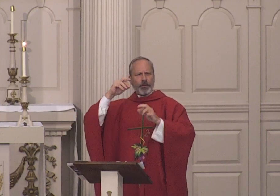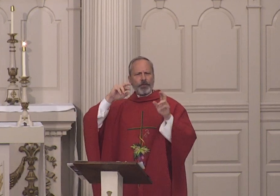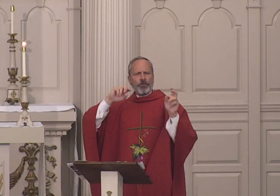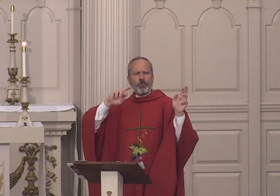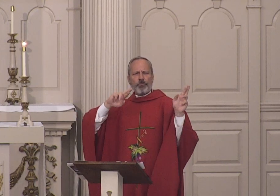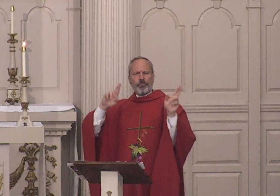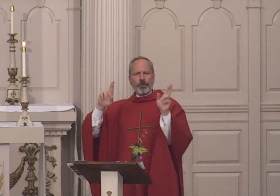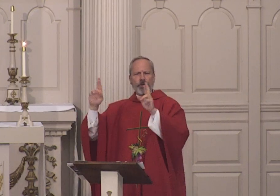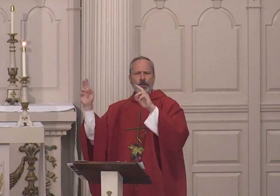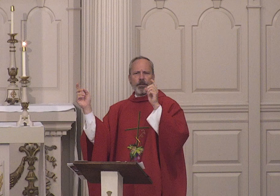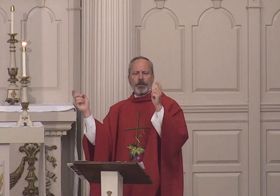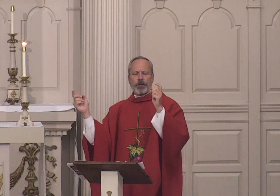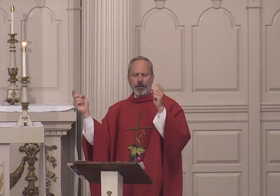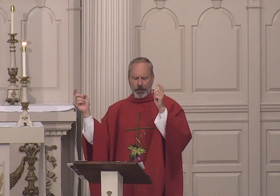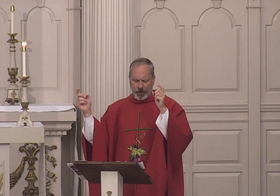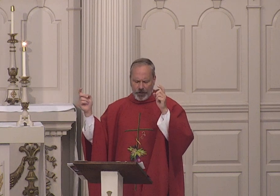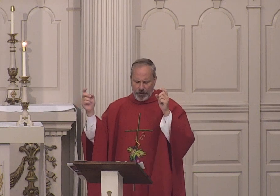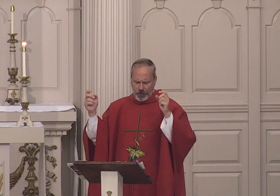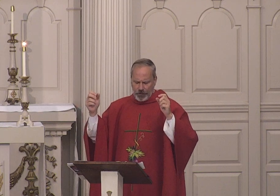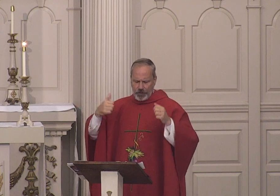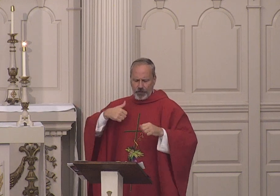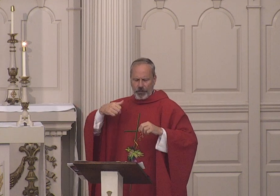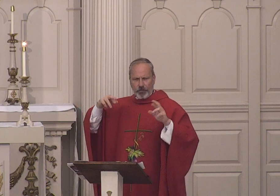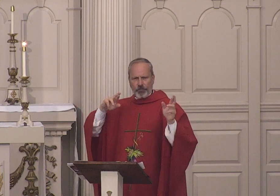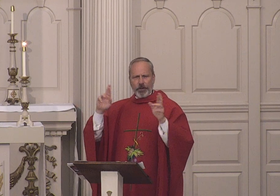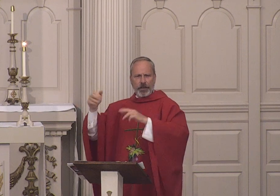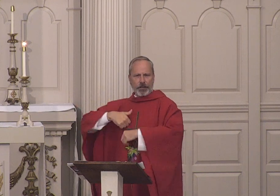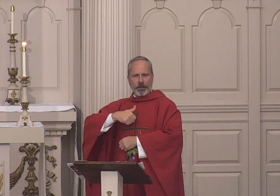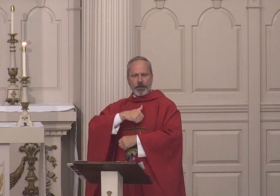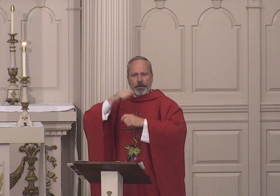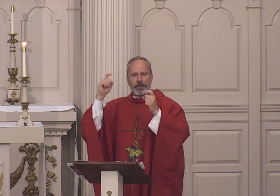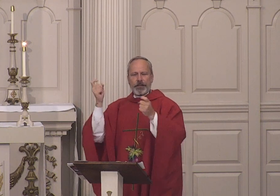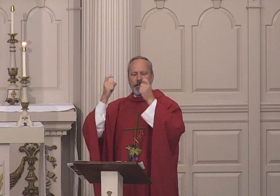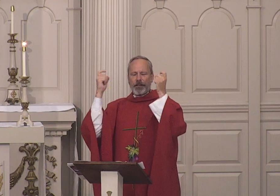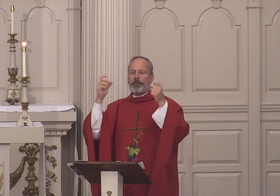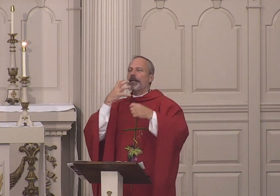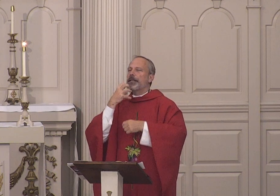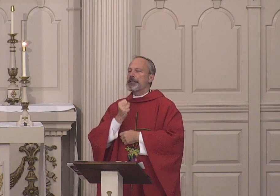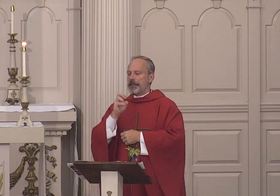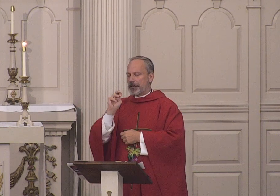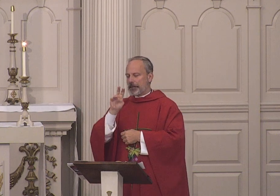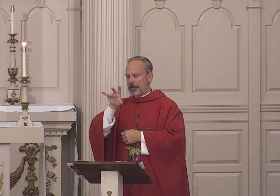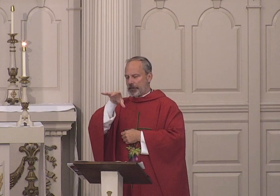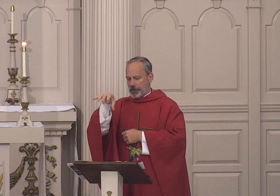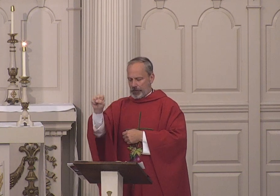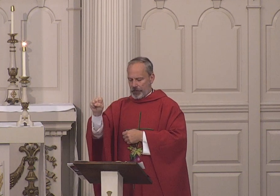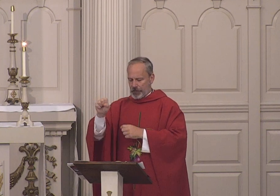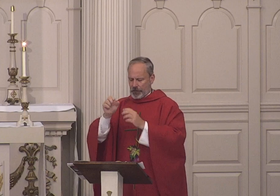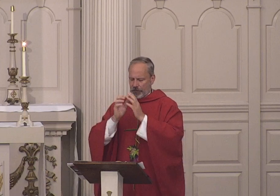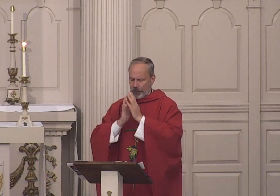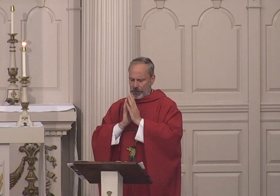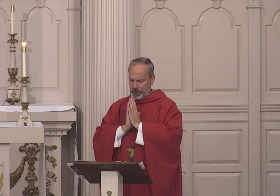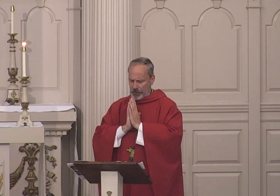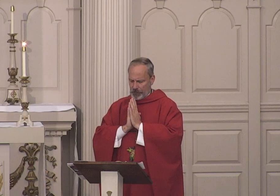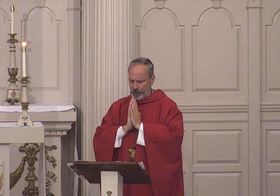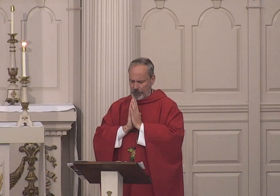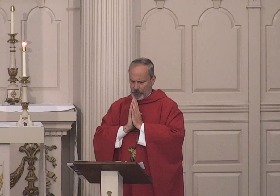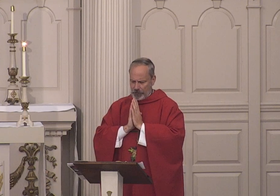Brothers and sisters, let us acknowledge our sins and so prepare ourselves to celebrate the sacred